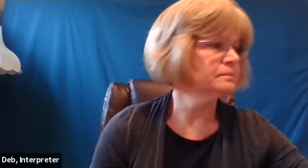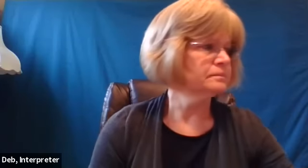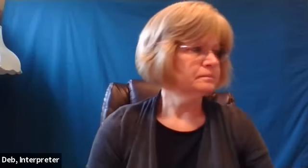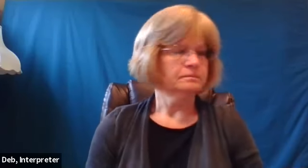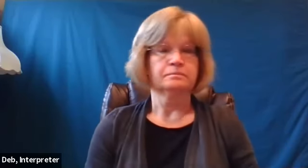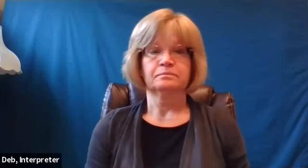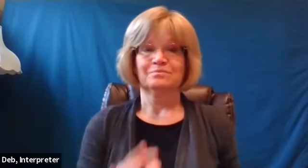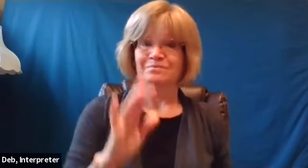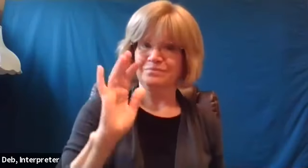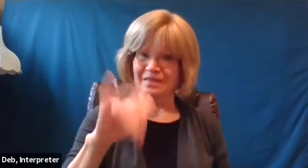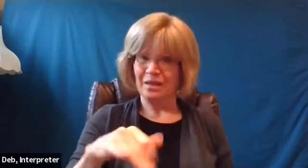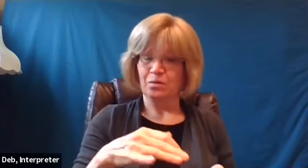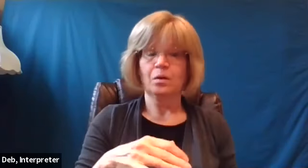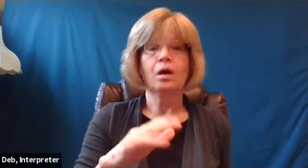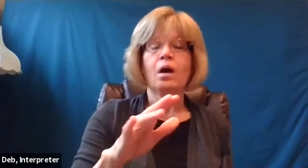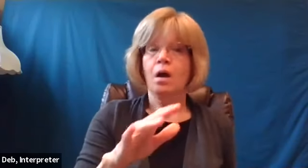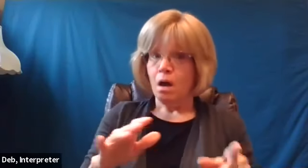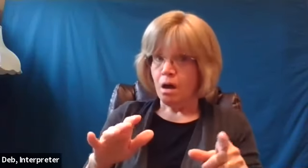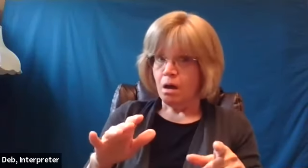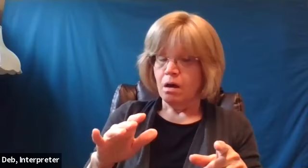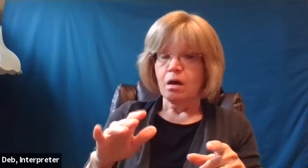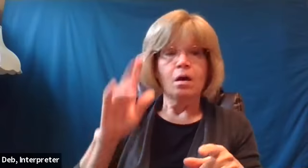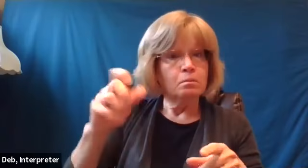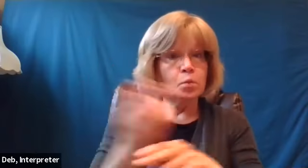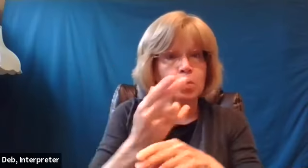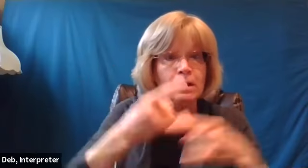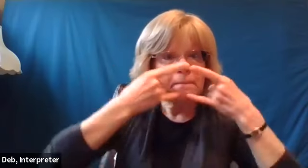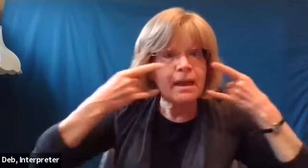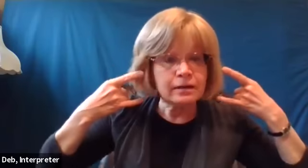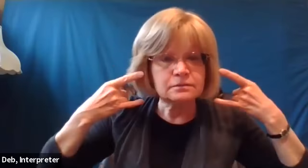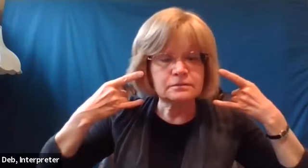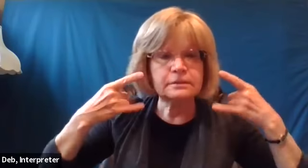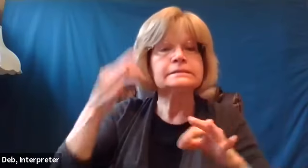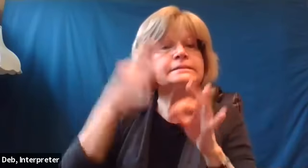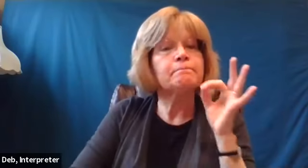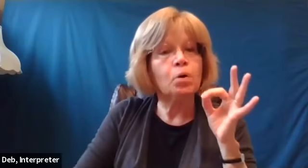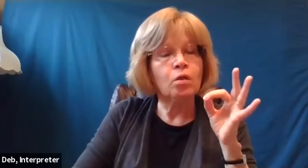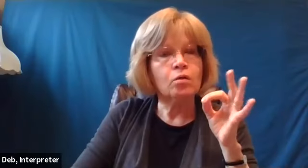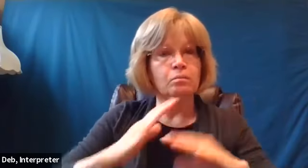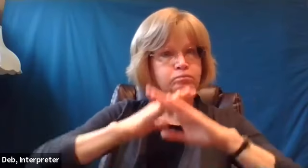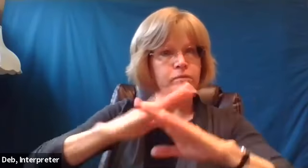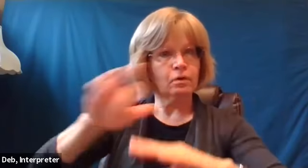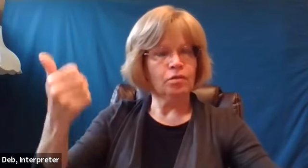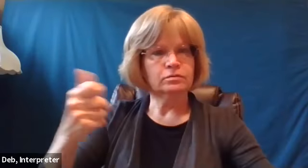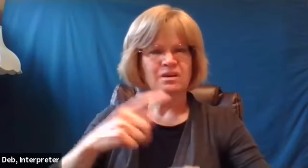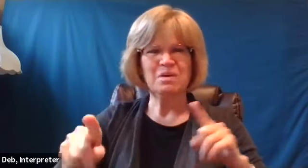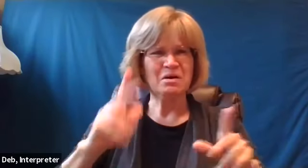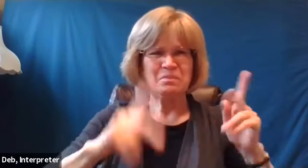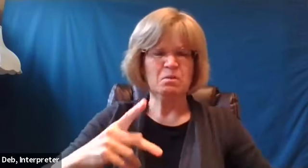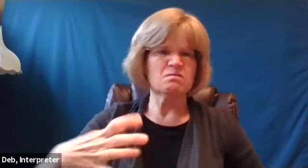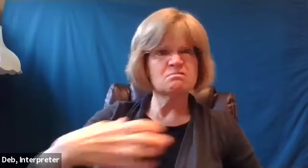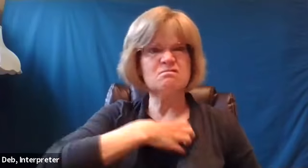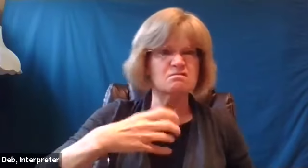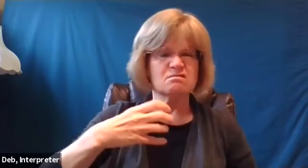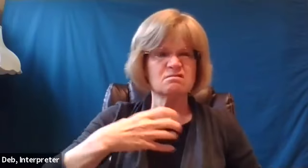It was such a simple act, wearing a face mask in order to protect others. Sadly, the wearing of a face mask became a political statement, a